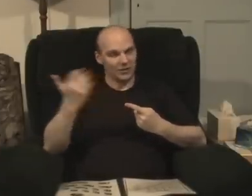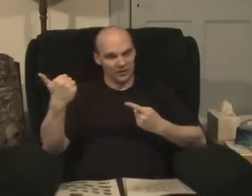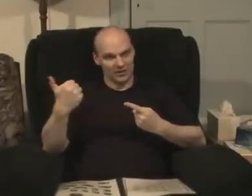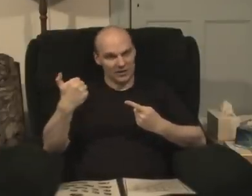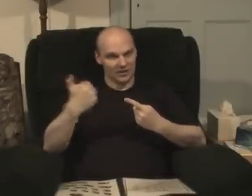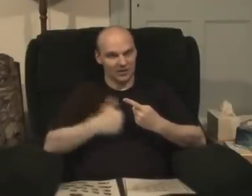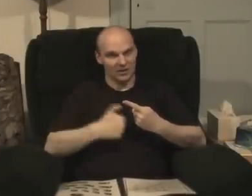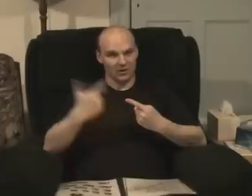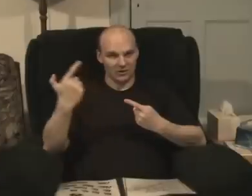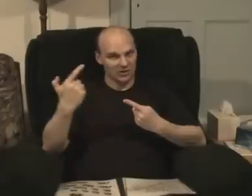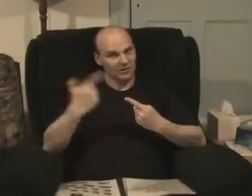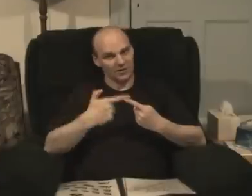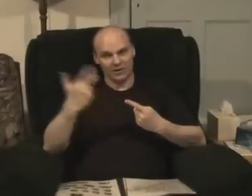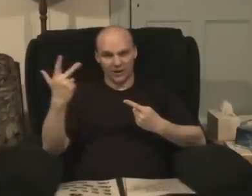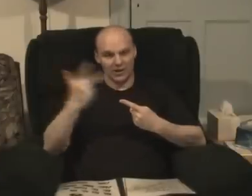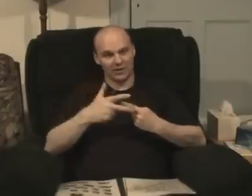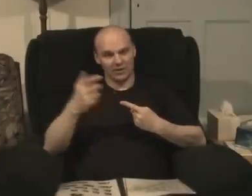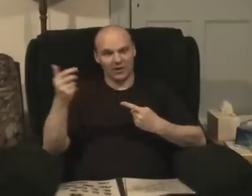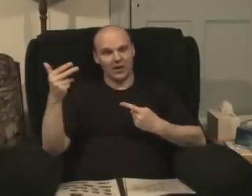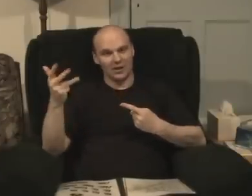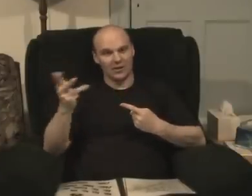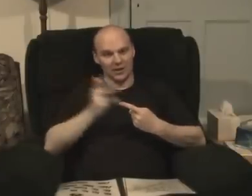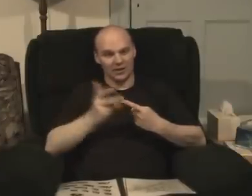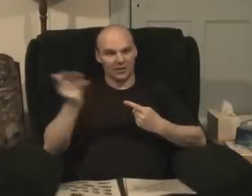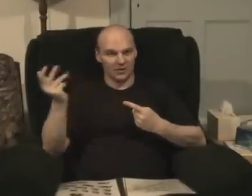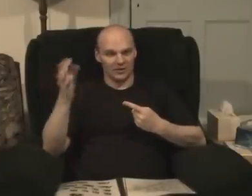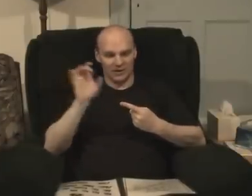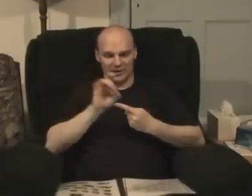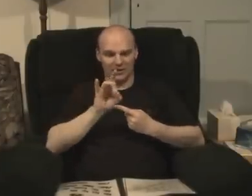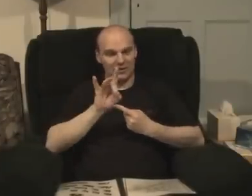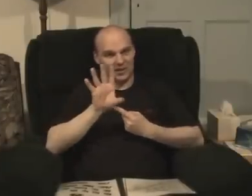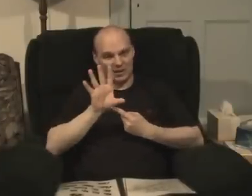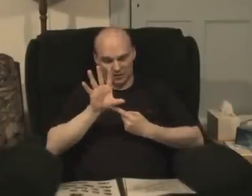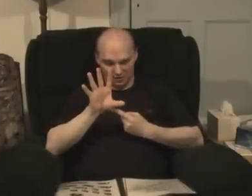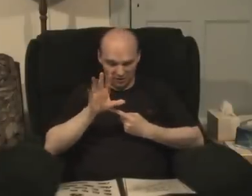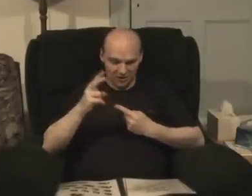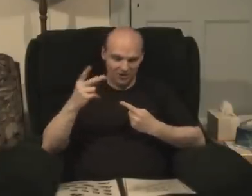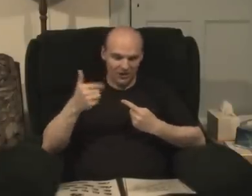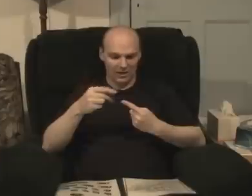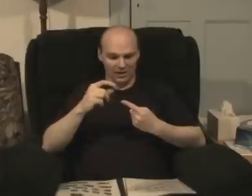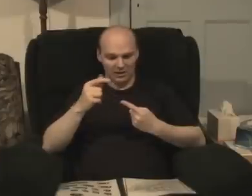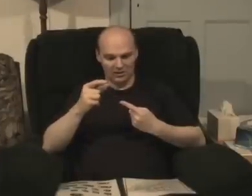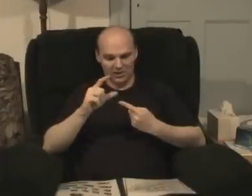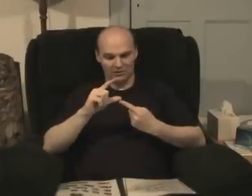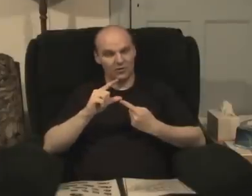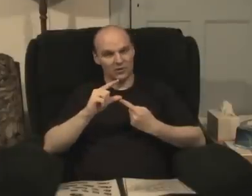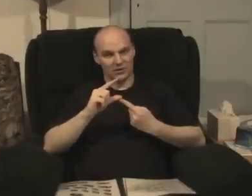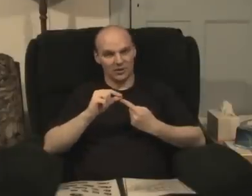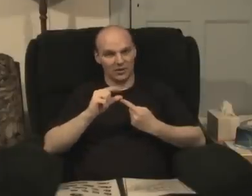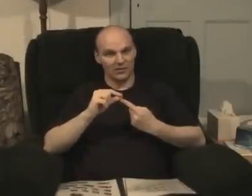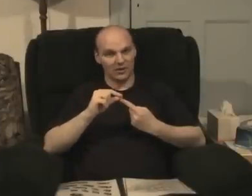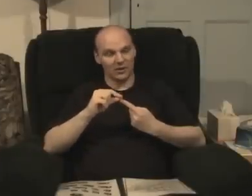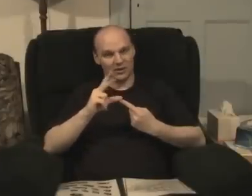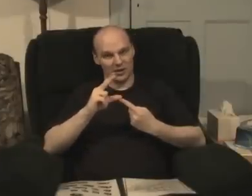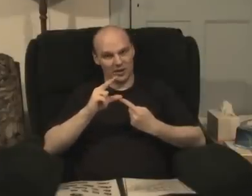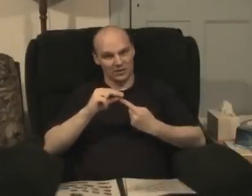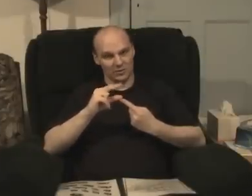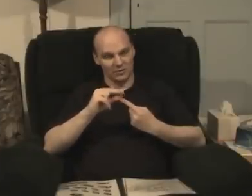o'clock, 6 o'clock, 7 o'clock, 8 o'clock, 9 o'clock, and 10 o'clock, and then of course 11 o'clock and 12